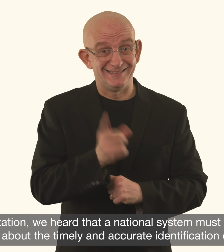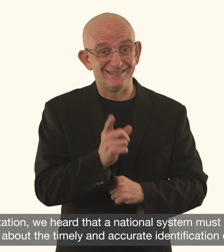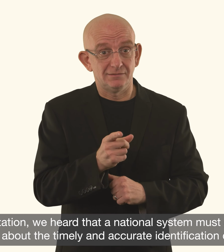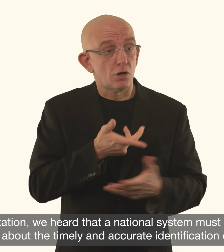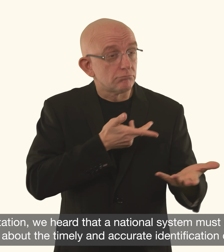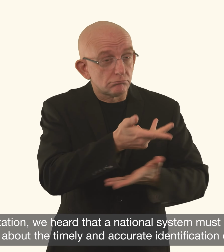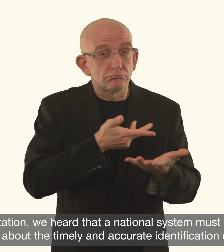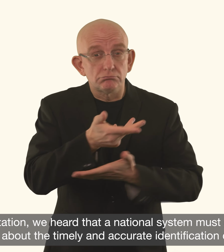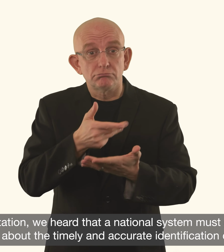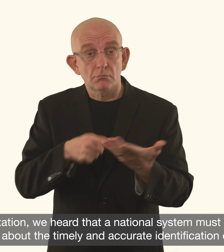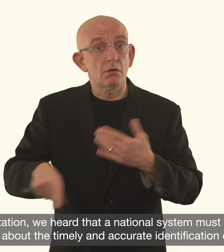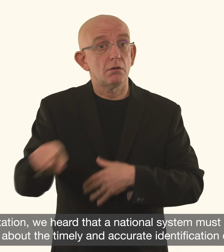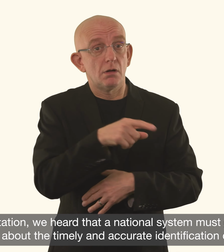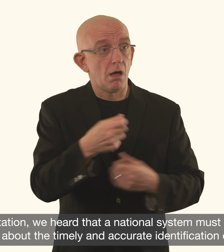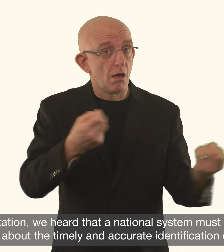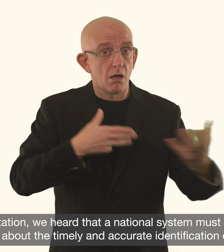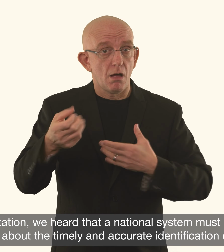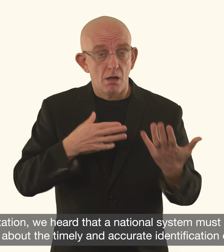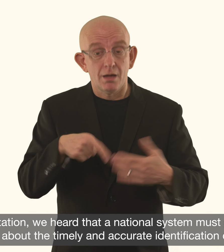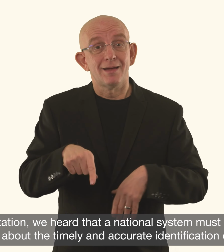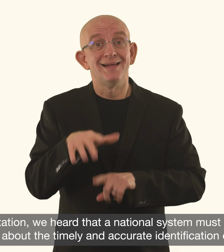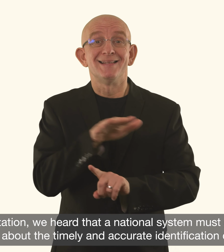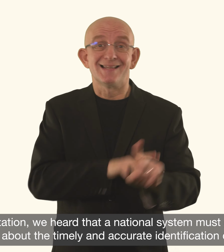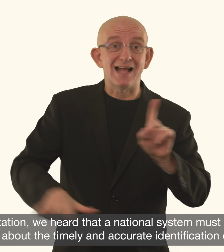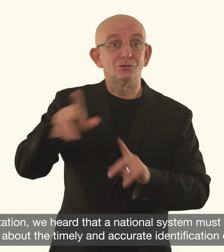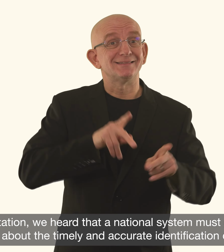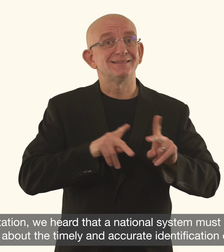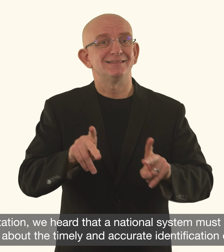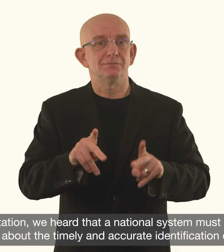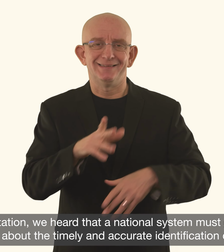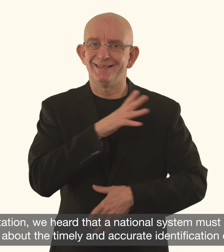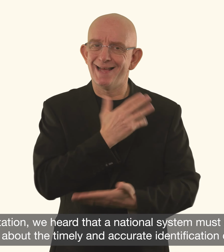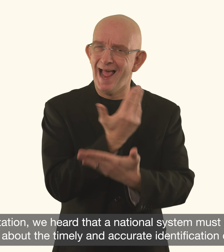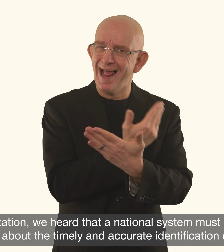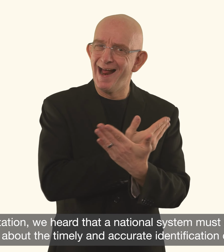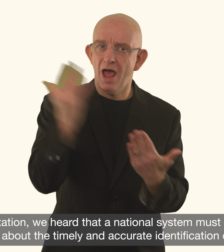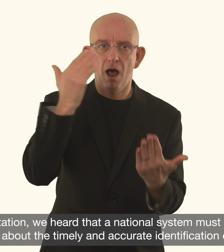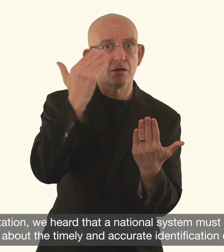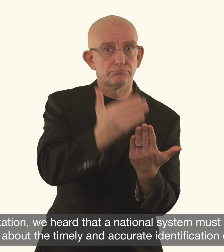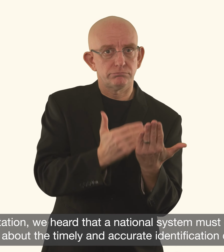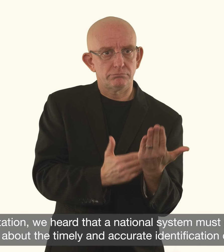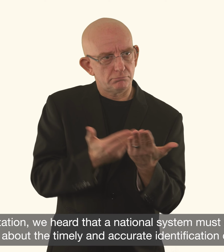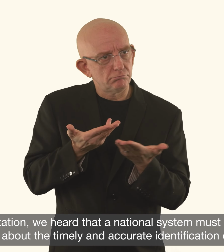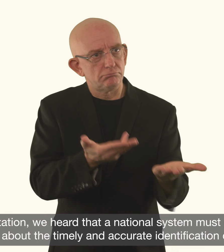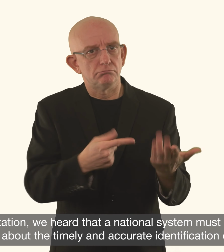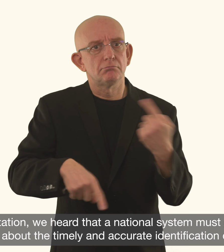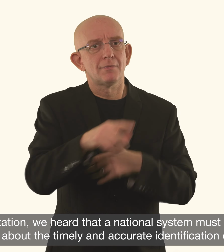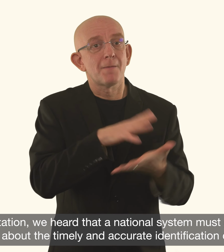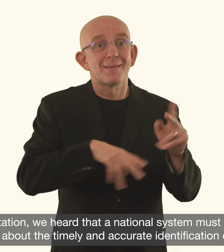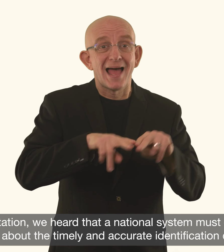Through the consultation, we heard that a national system must give greater clarity to parents. About the timely and accurate identification of